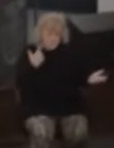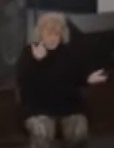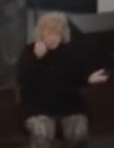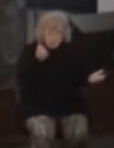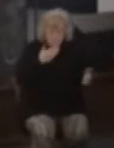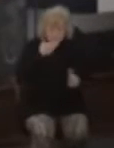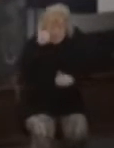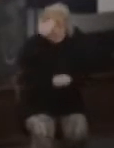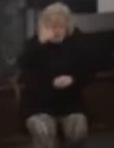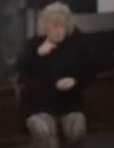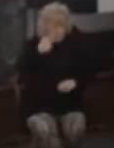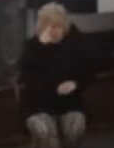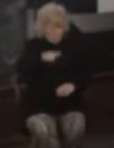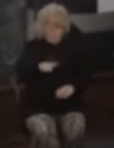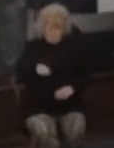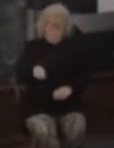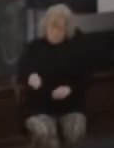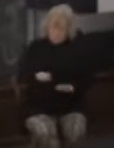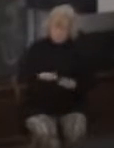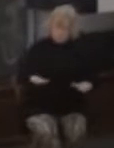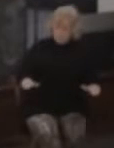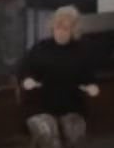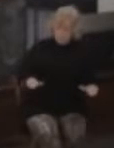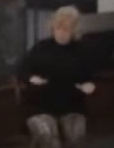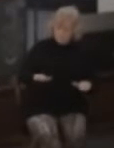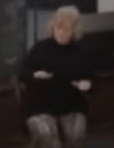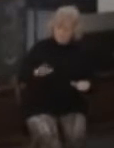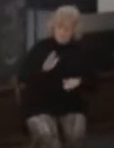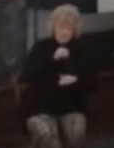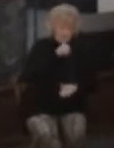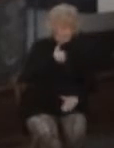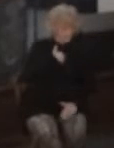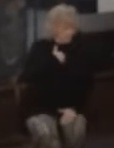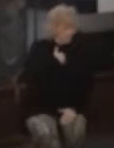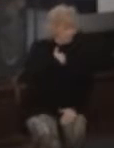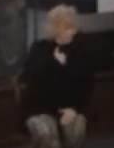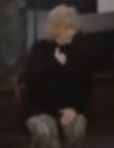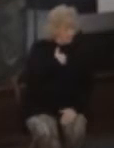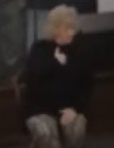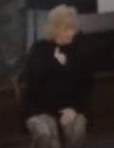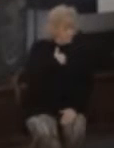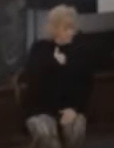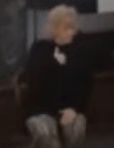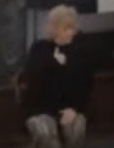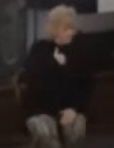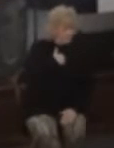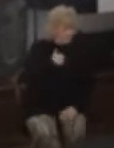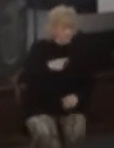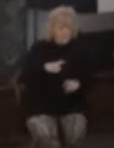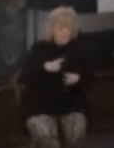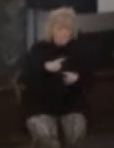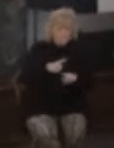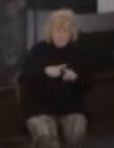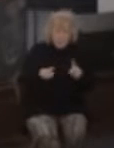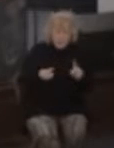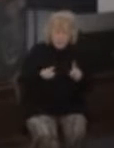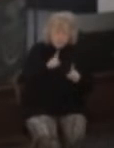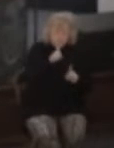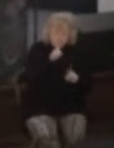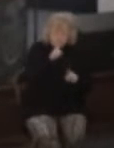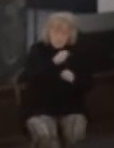better things for them than ourselves. But true love makes you put all others before